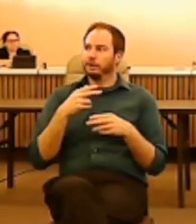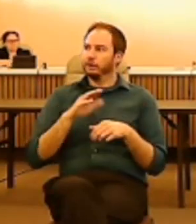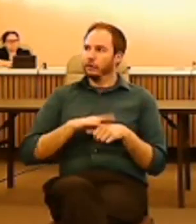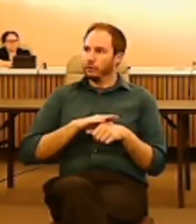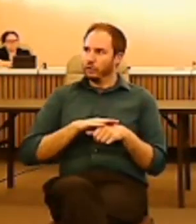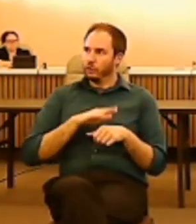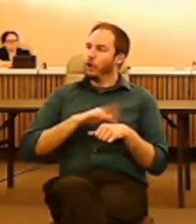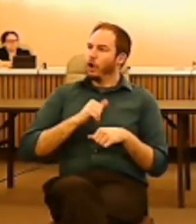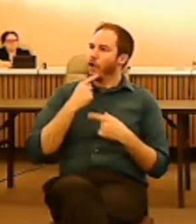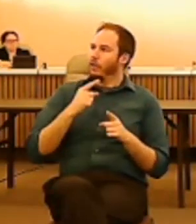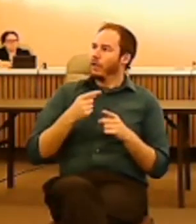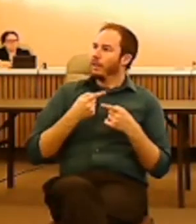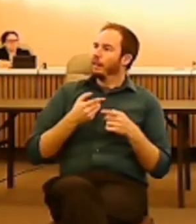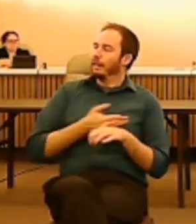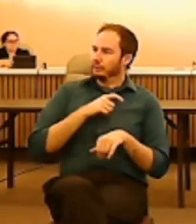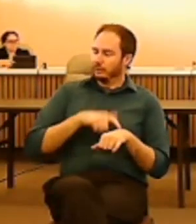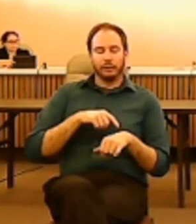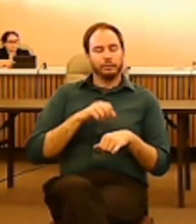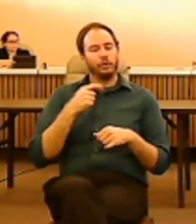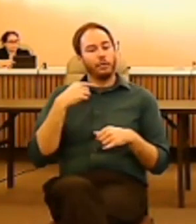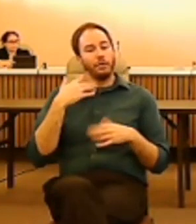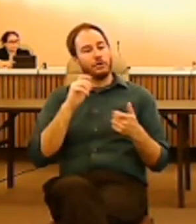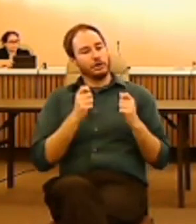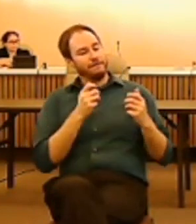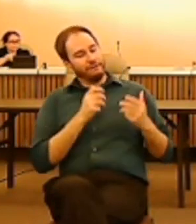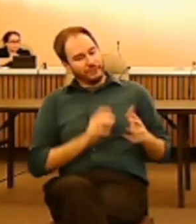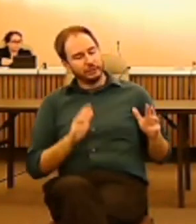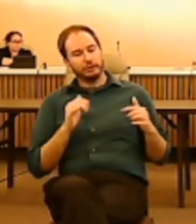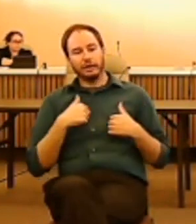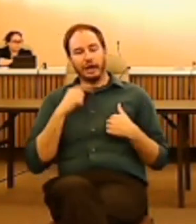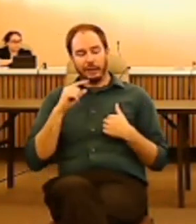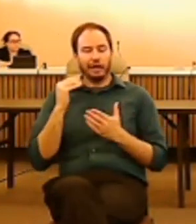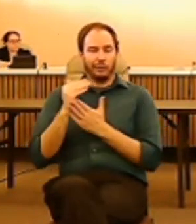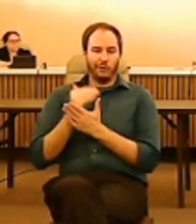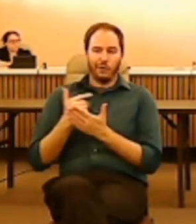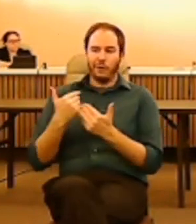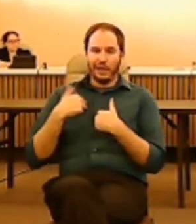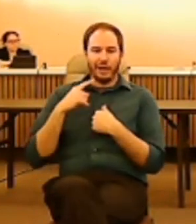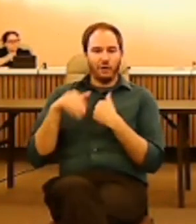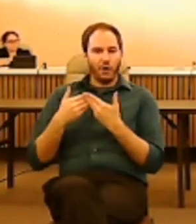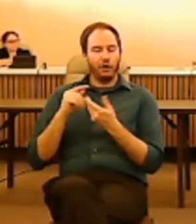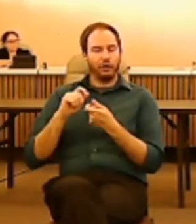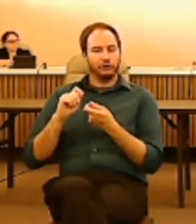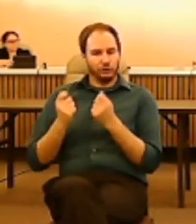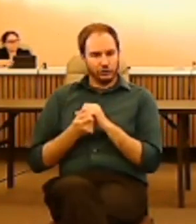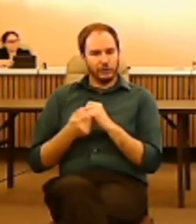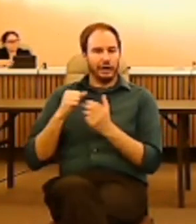Yeah. So this is the public hearing. So those are the changes. So I can go through. That means I've got the actual changes. Let me go through